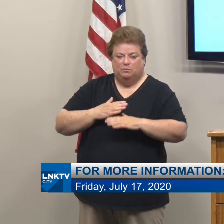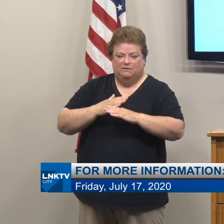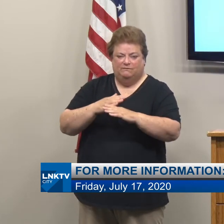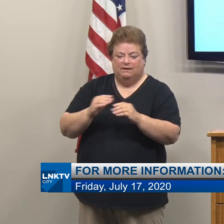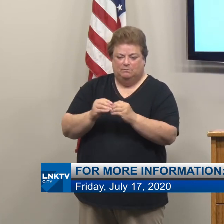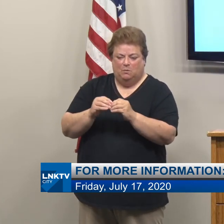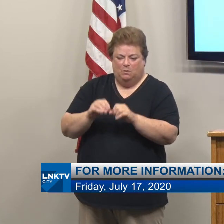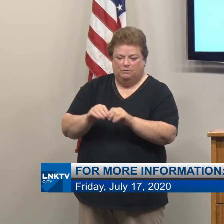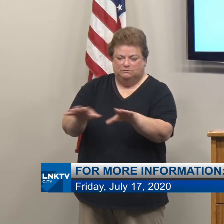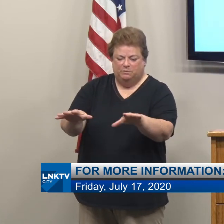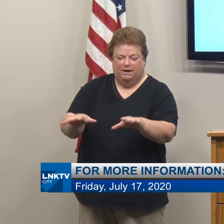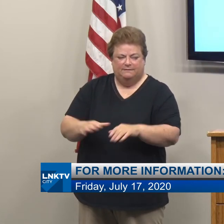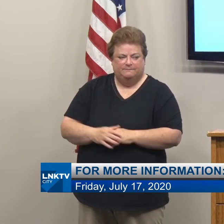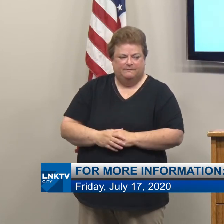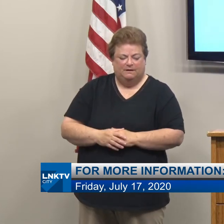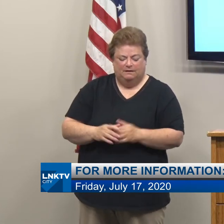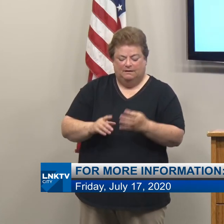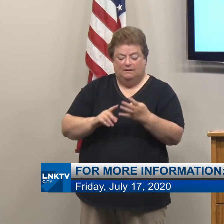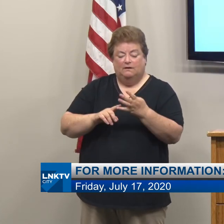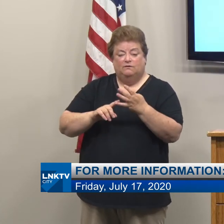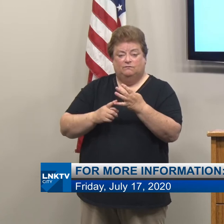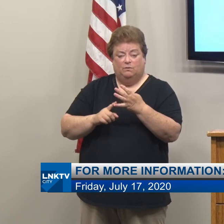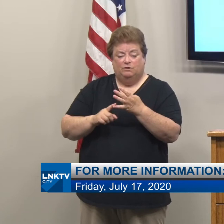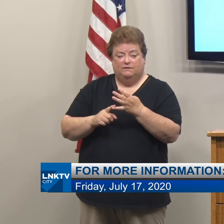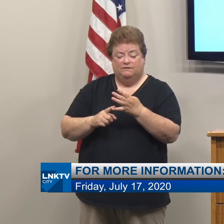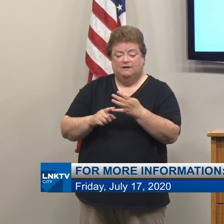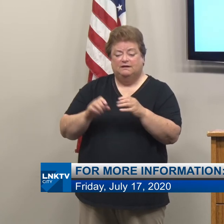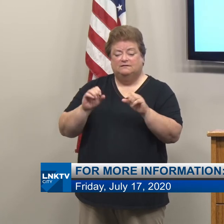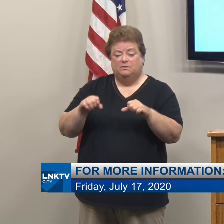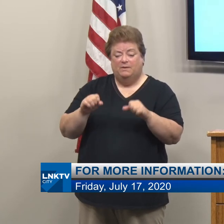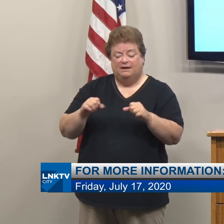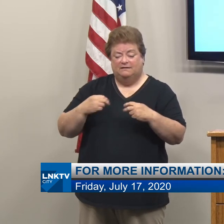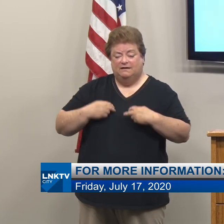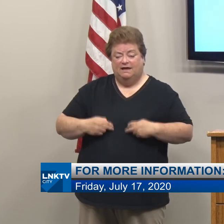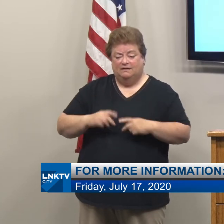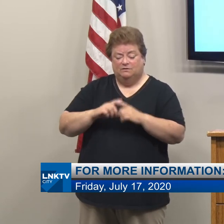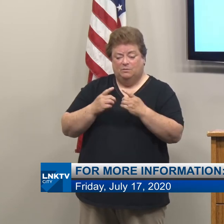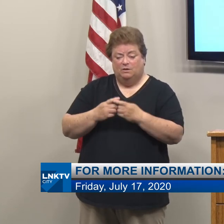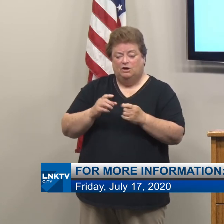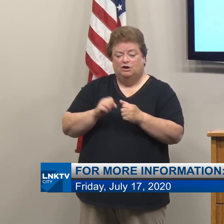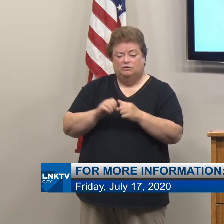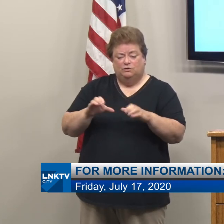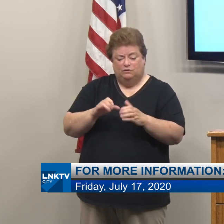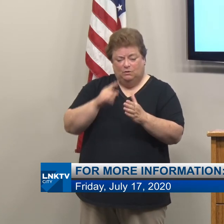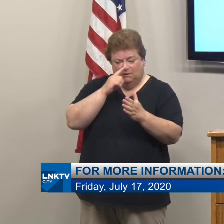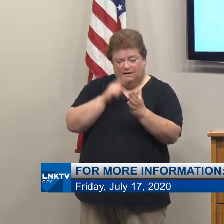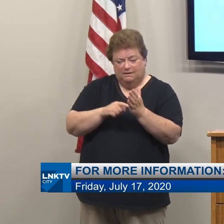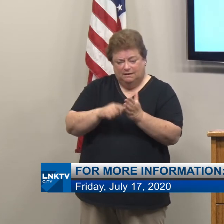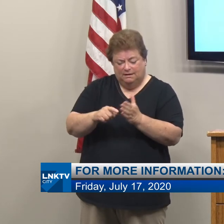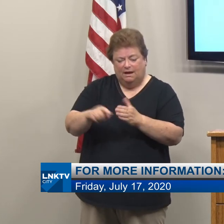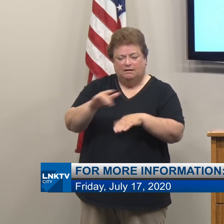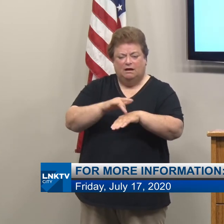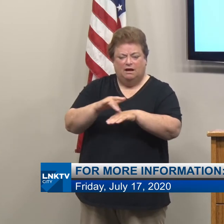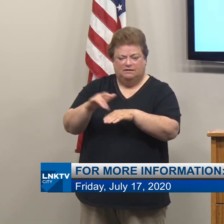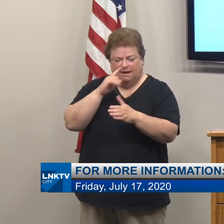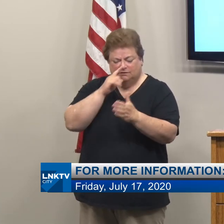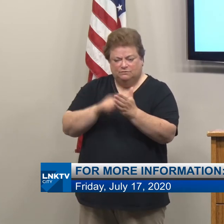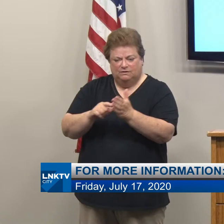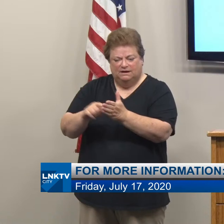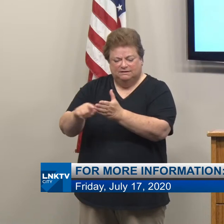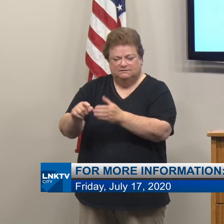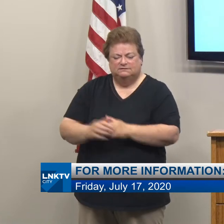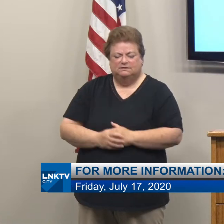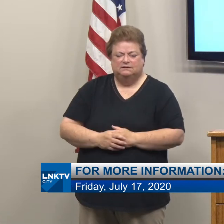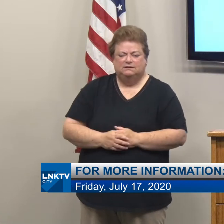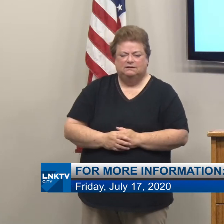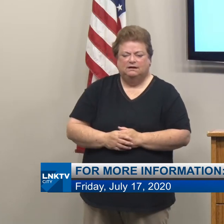community. A fourth indicator is the capacity of the health department to conduct investigations and contact tracing. The health